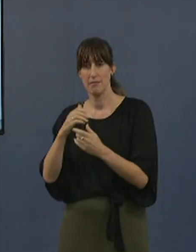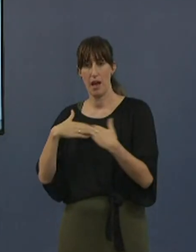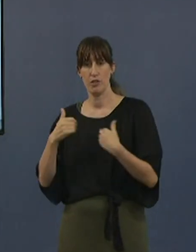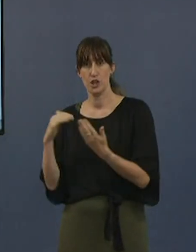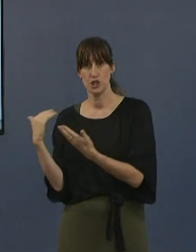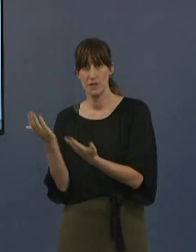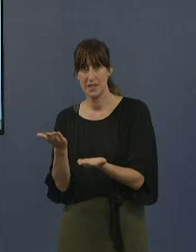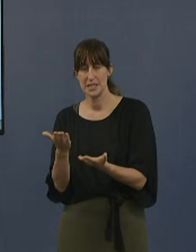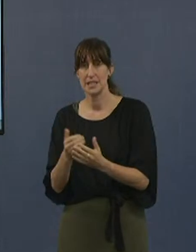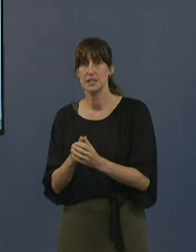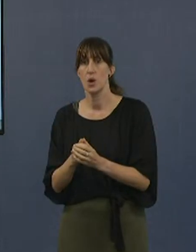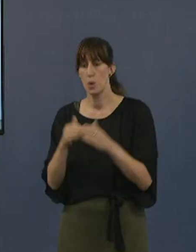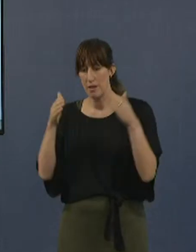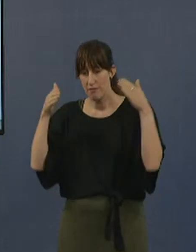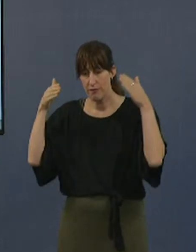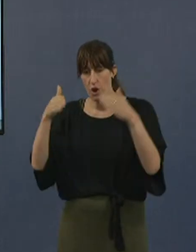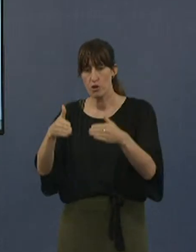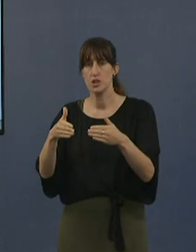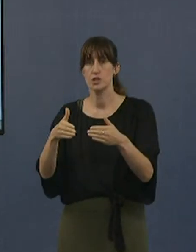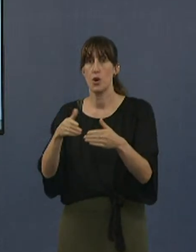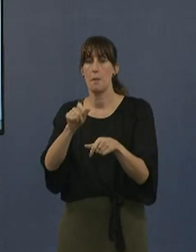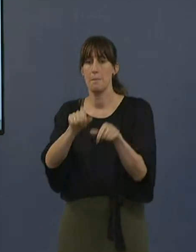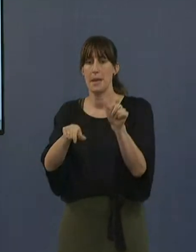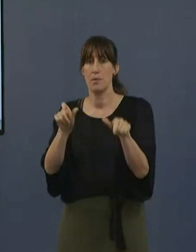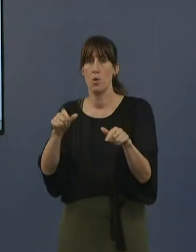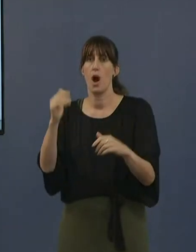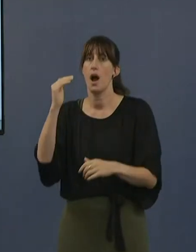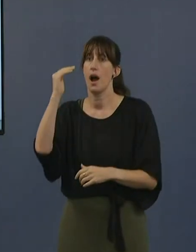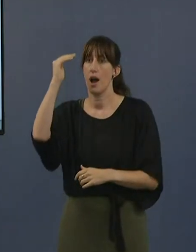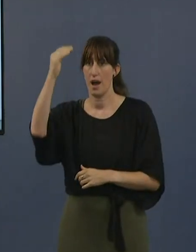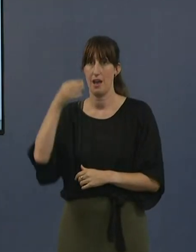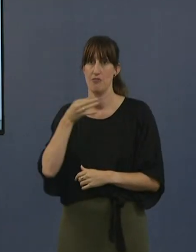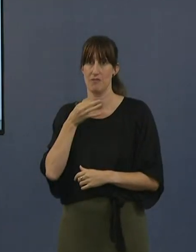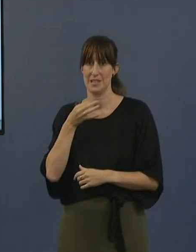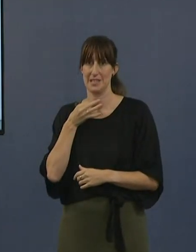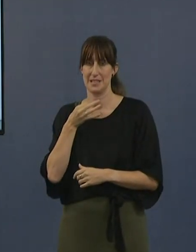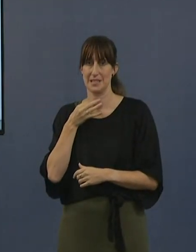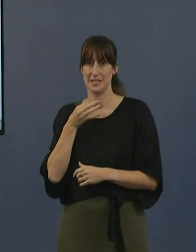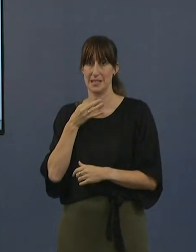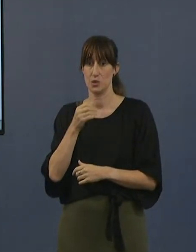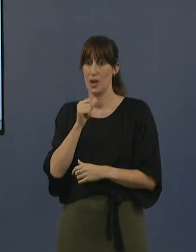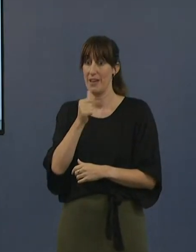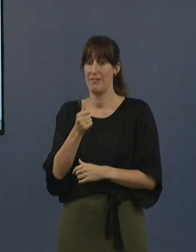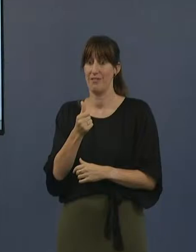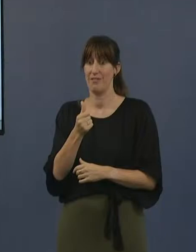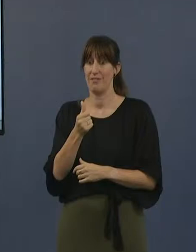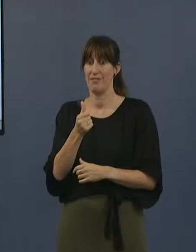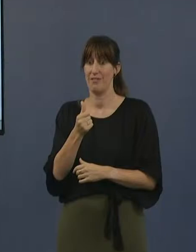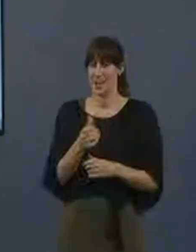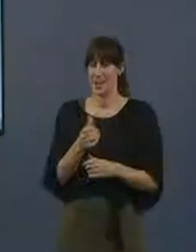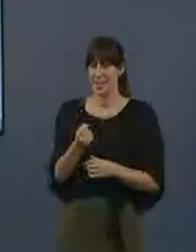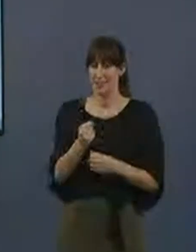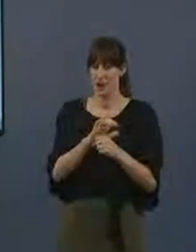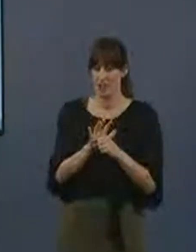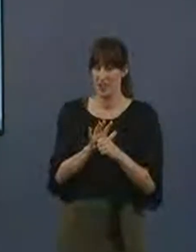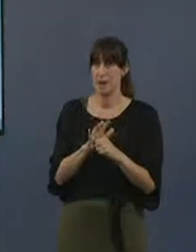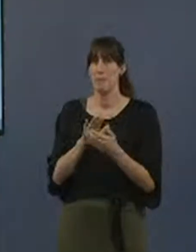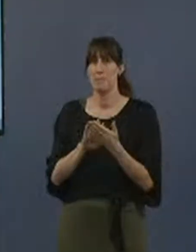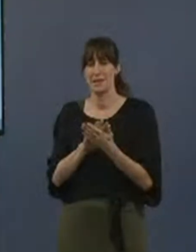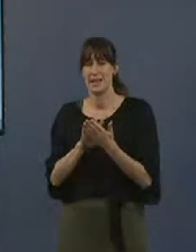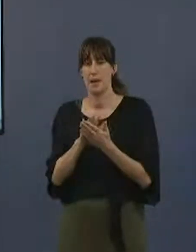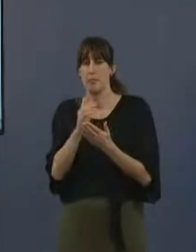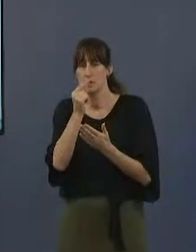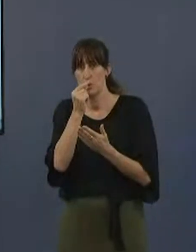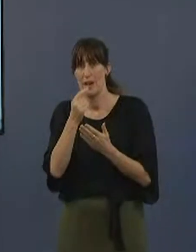people who are at greatest risk of poorer outcomes when infected with COVID. And we really appreciate the